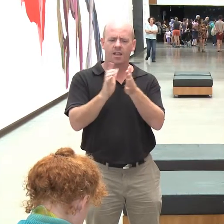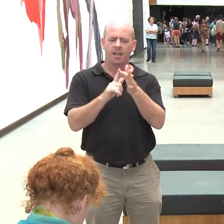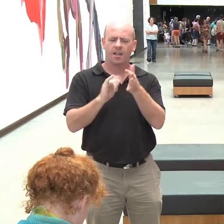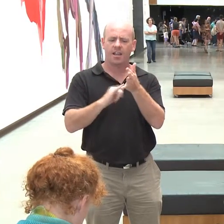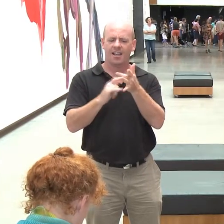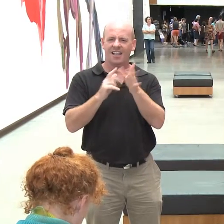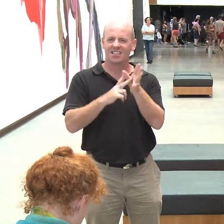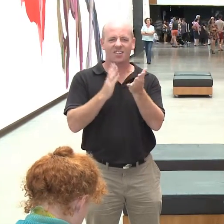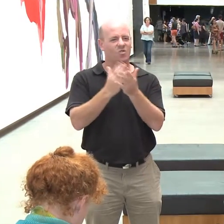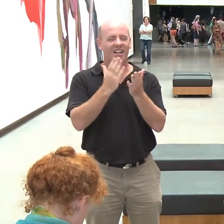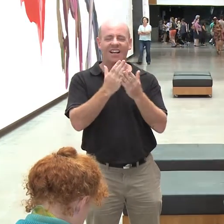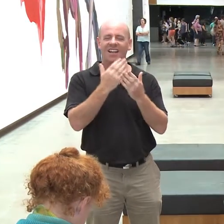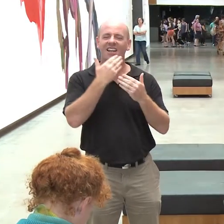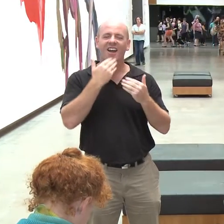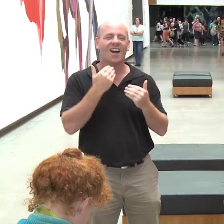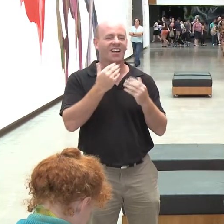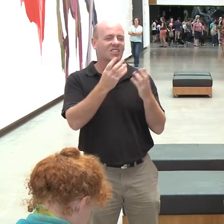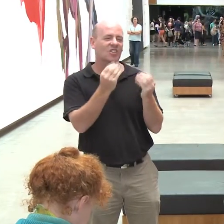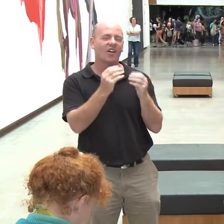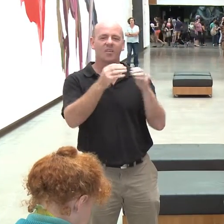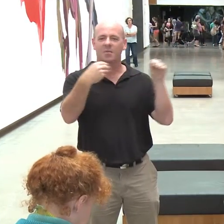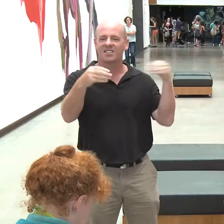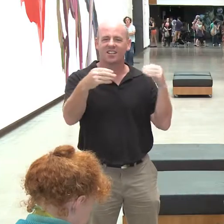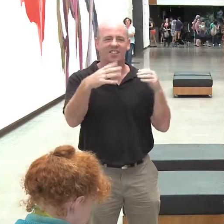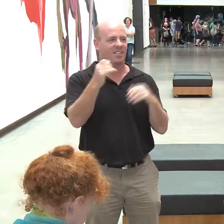such a humble material that some of us remember